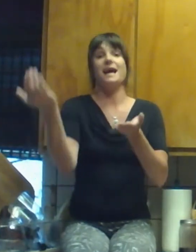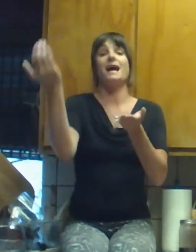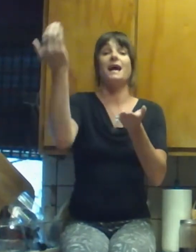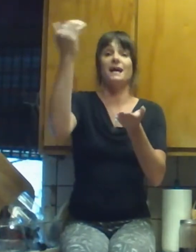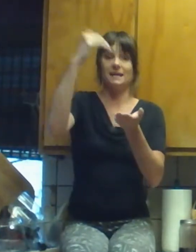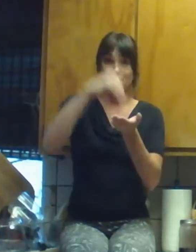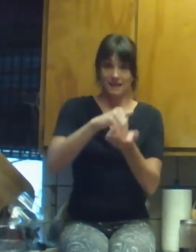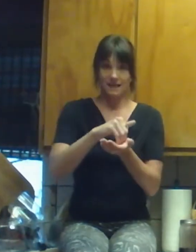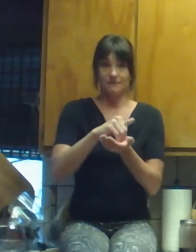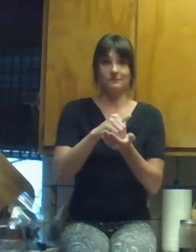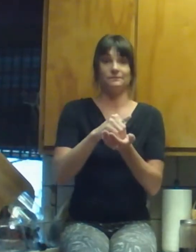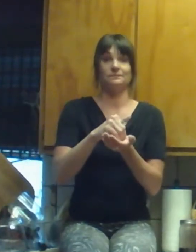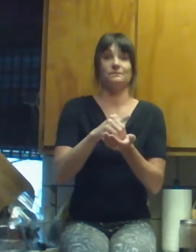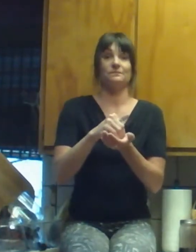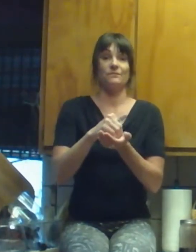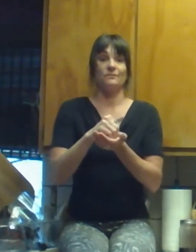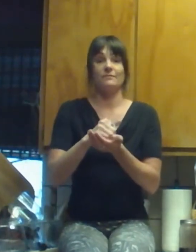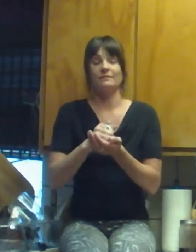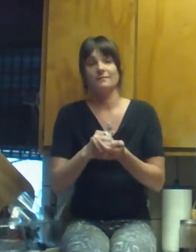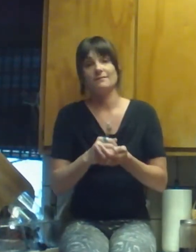spoon